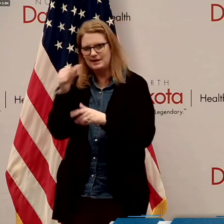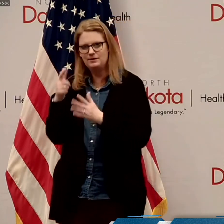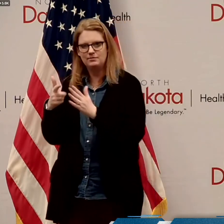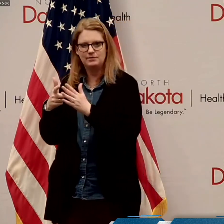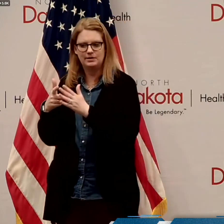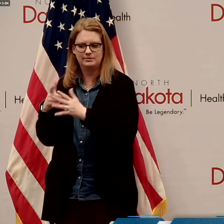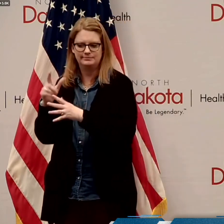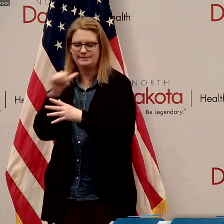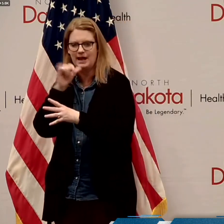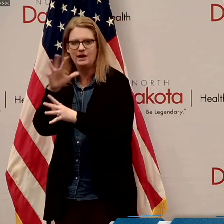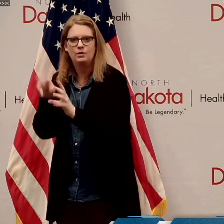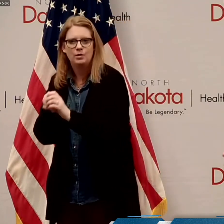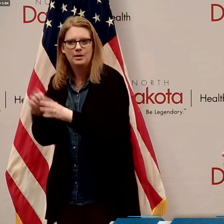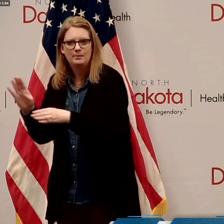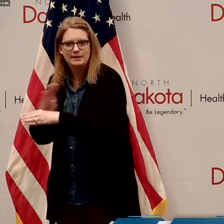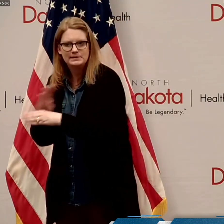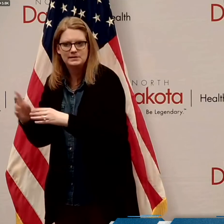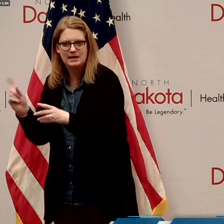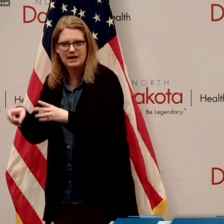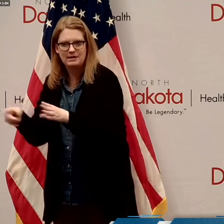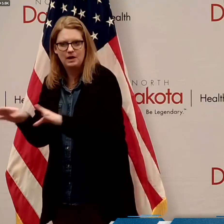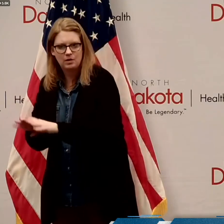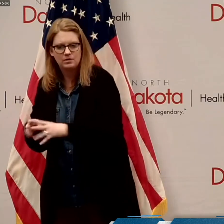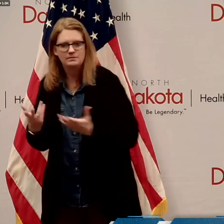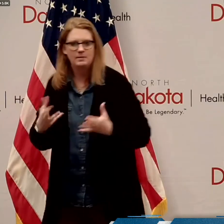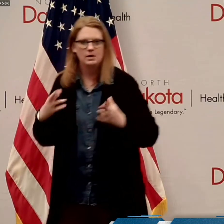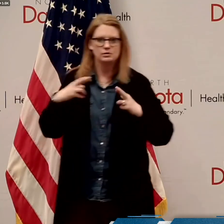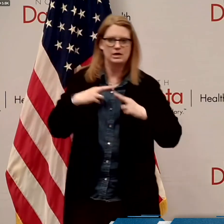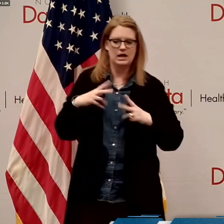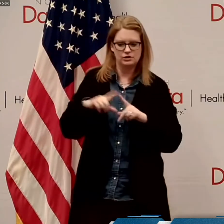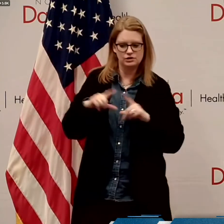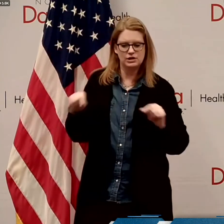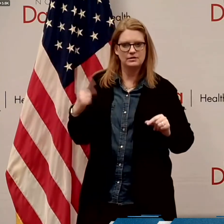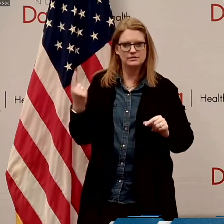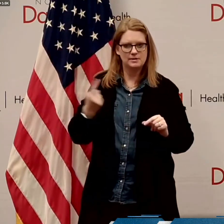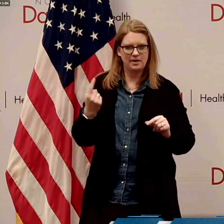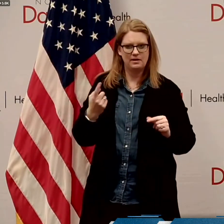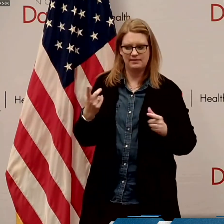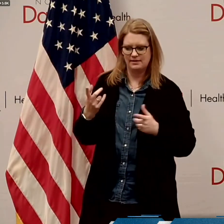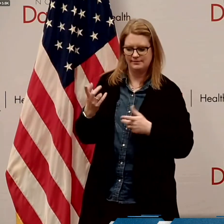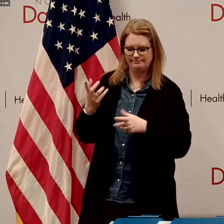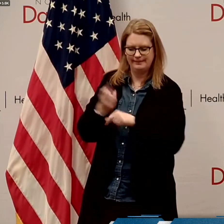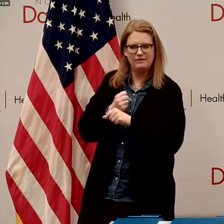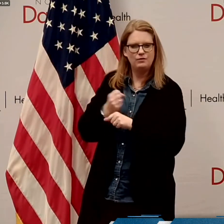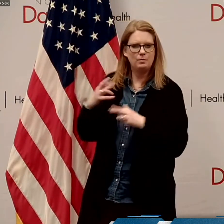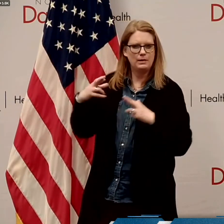particularly if you were, maybe you're already retired or your check was coming someplace else, there has been